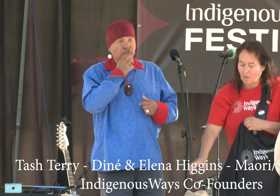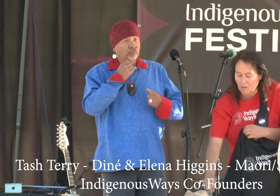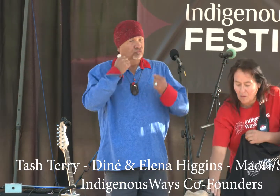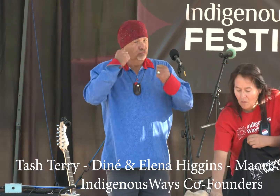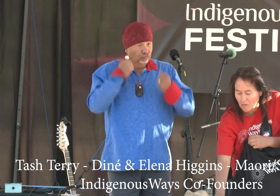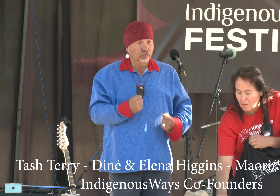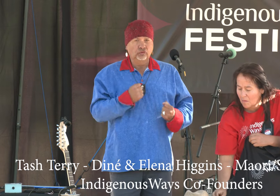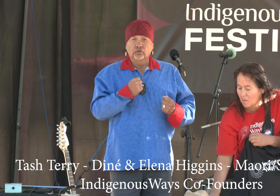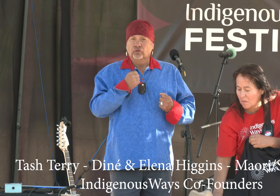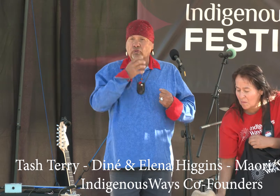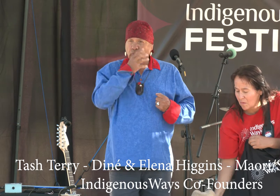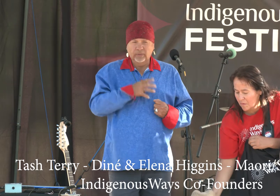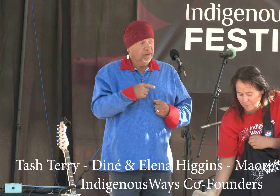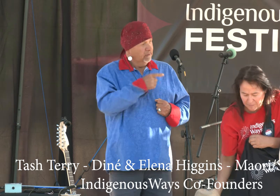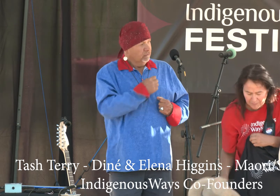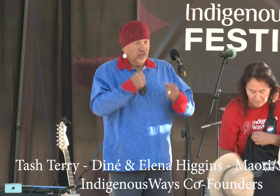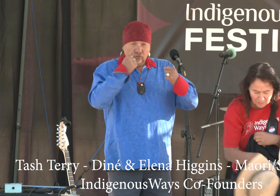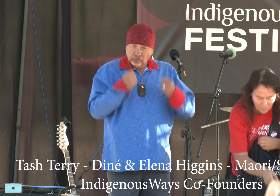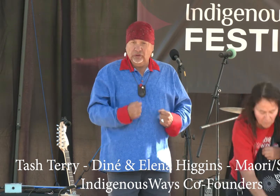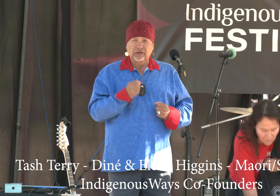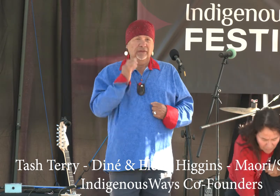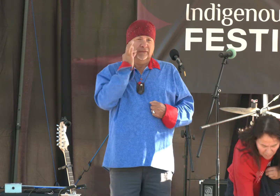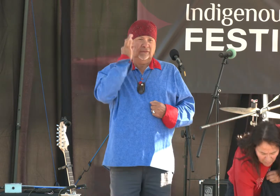these two are strong native women